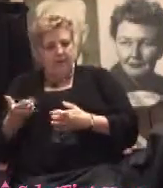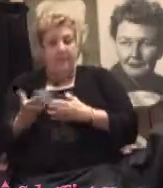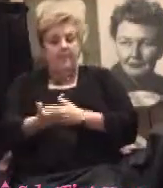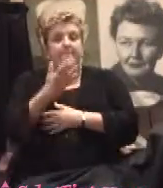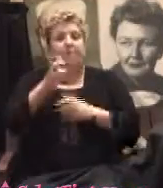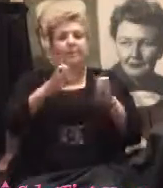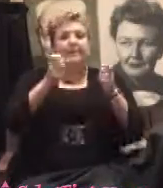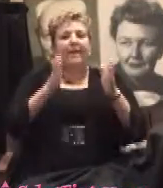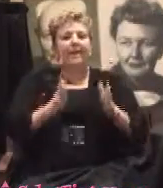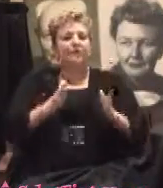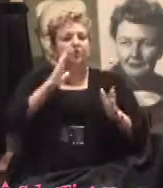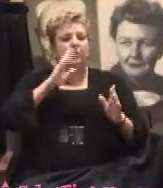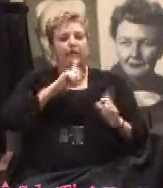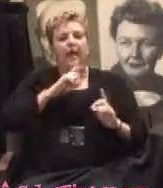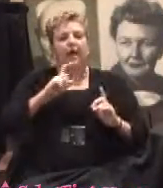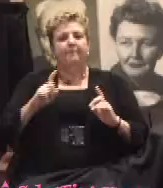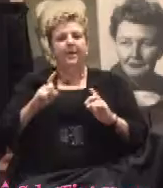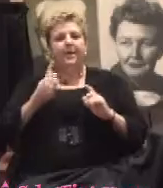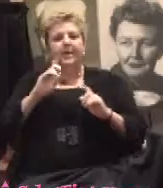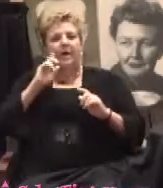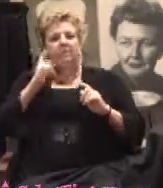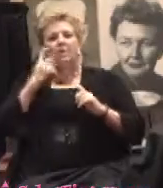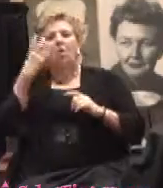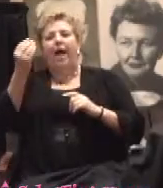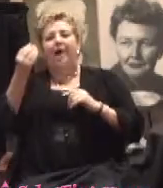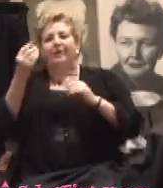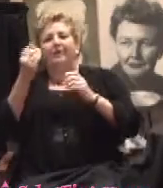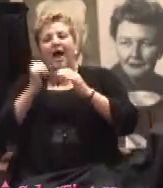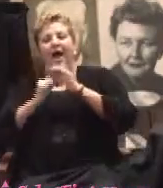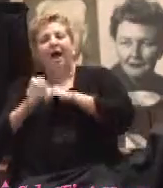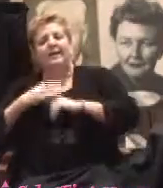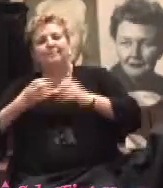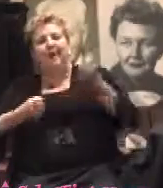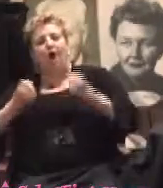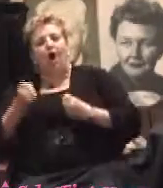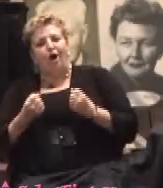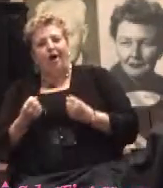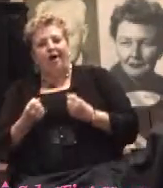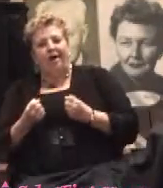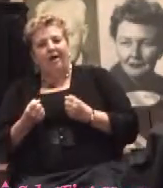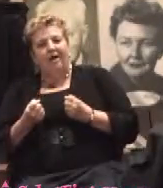hide in the floor of my car. I just love this. It was the only car in the parking lot.